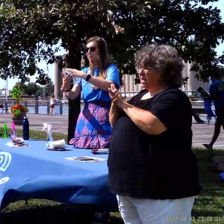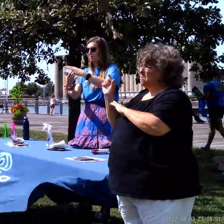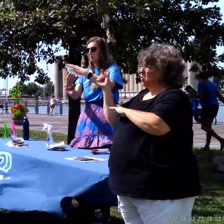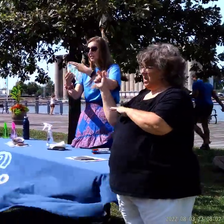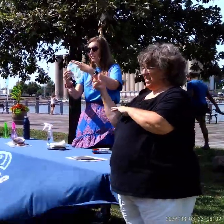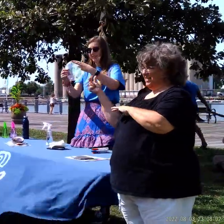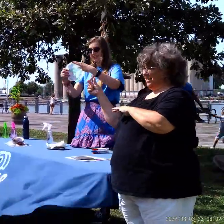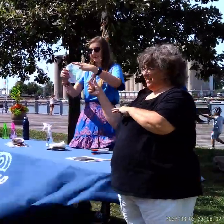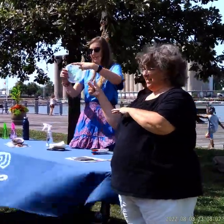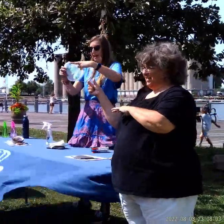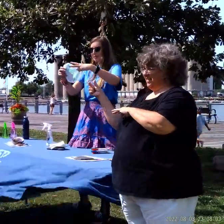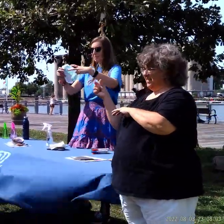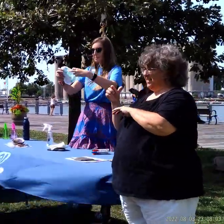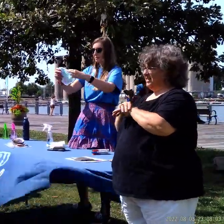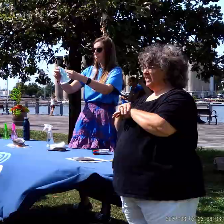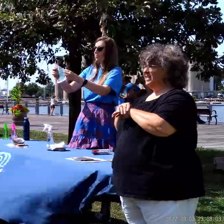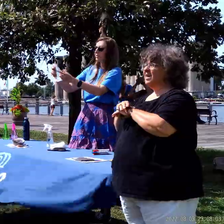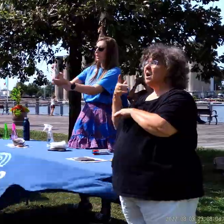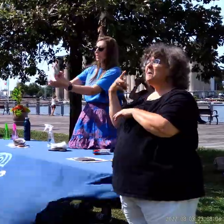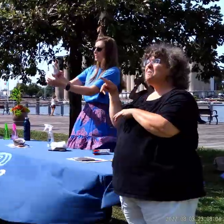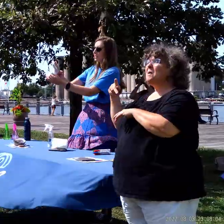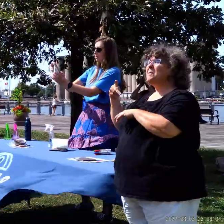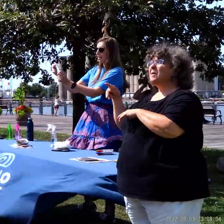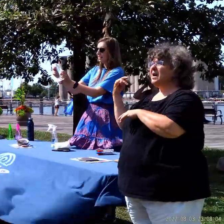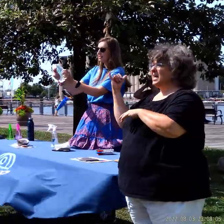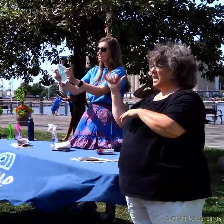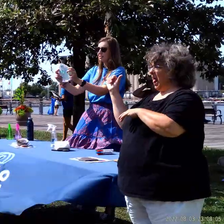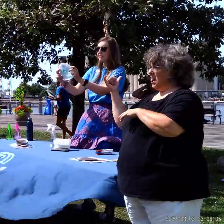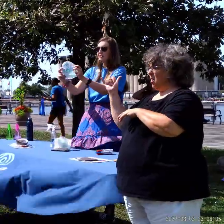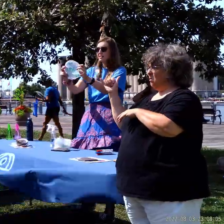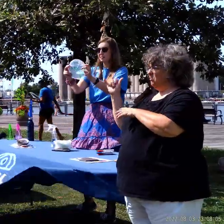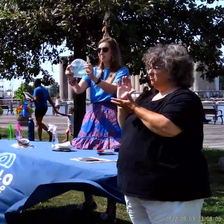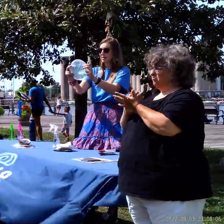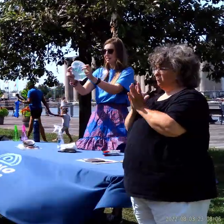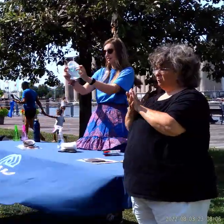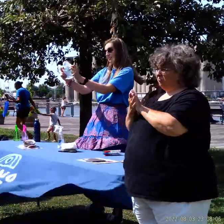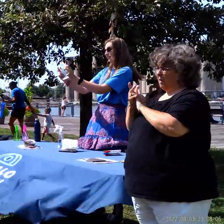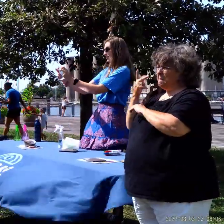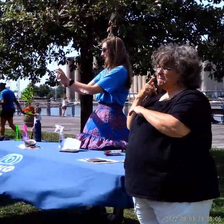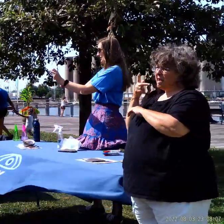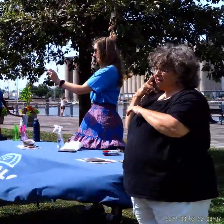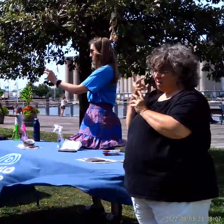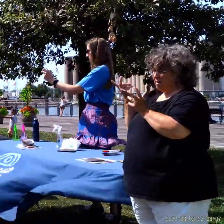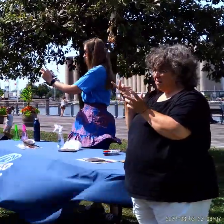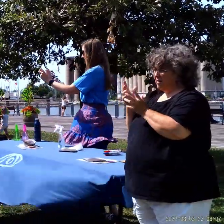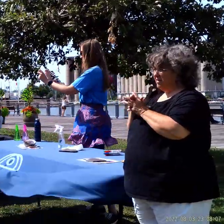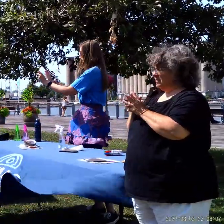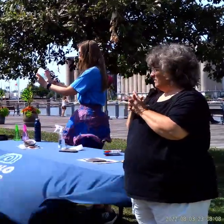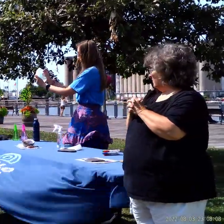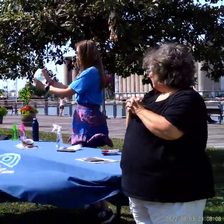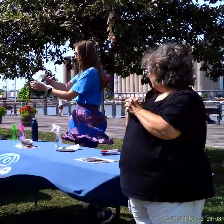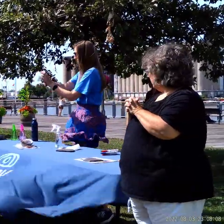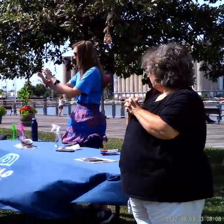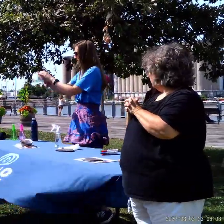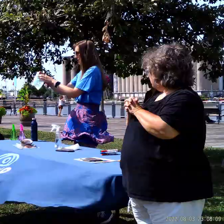into green. And my purple and yellow kind of turned into some pinks.